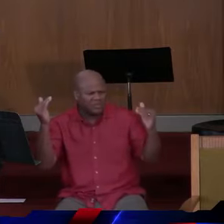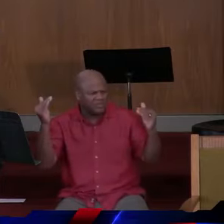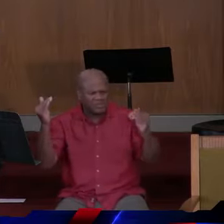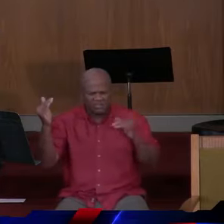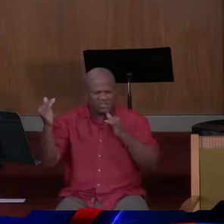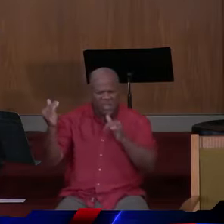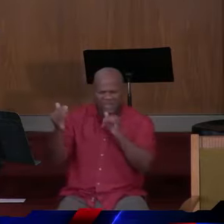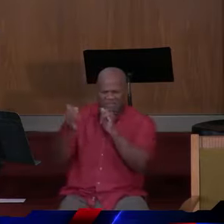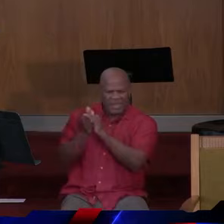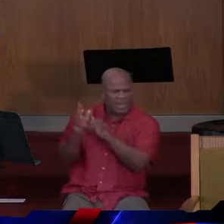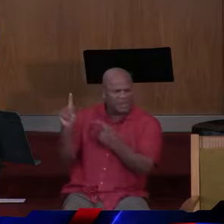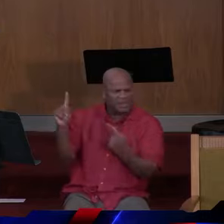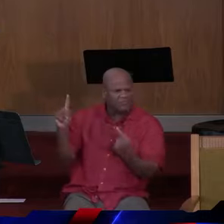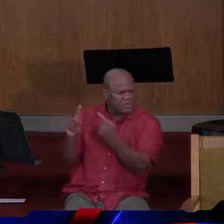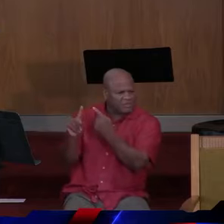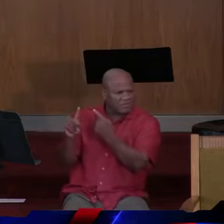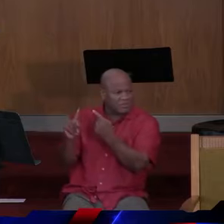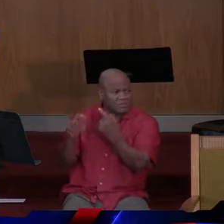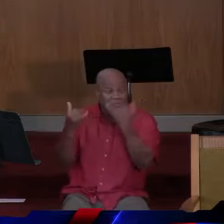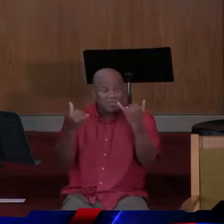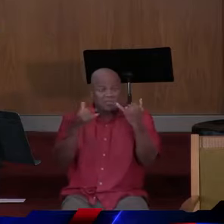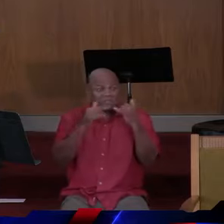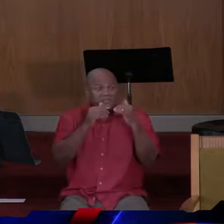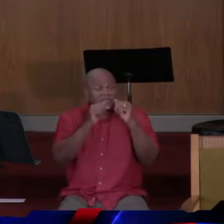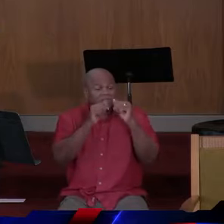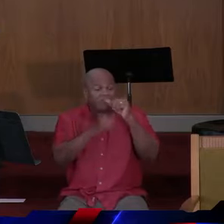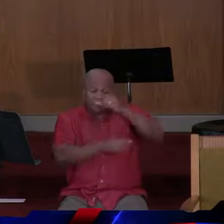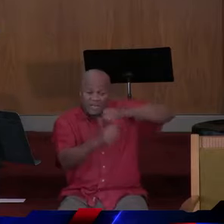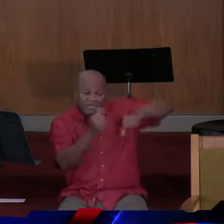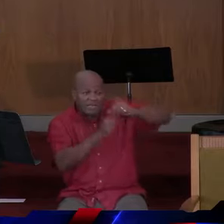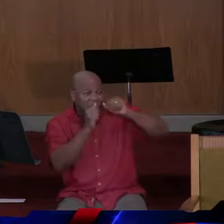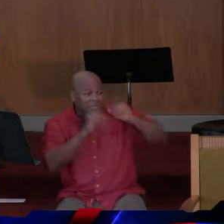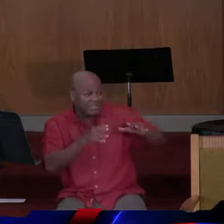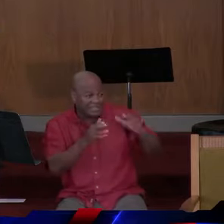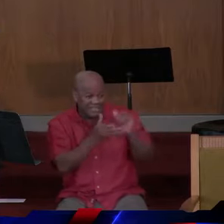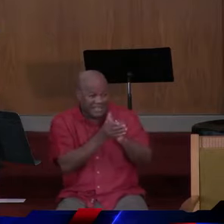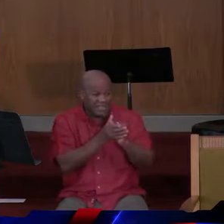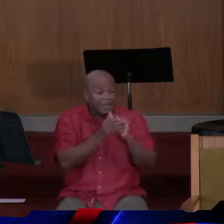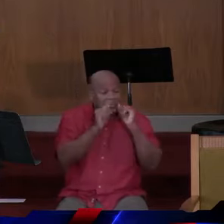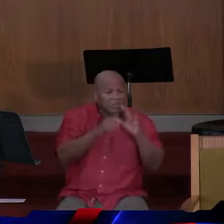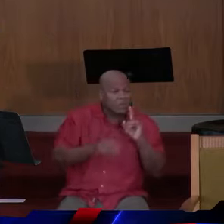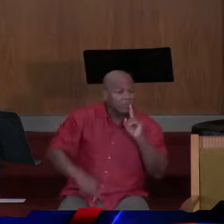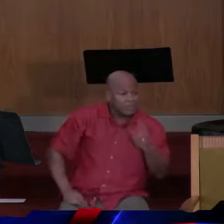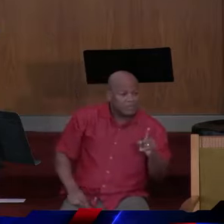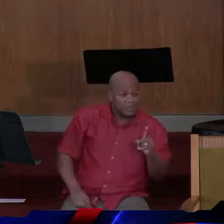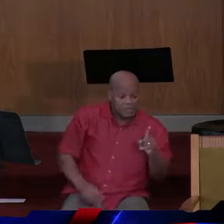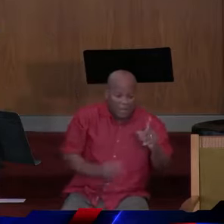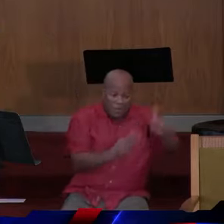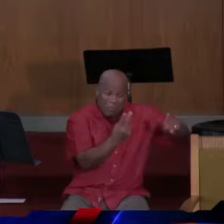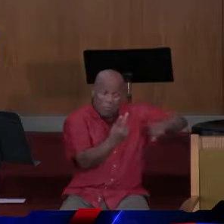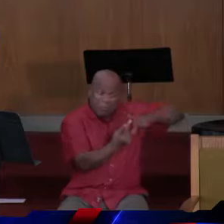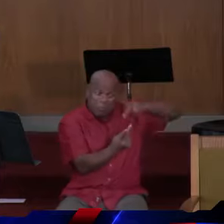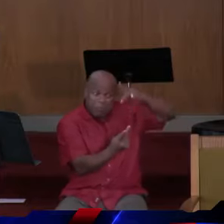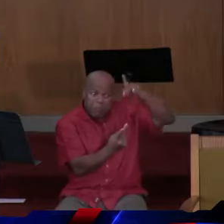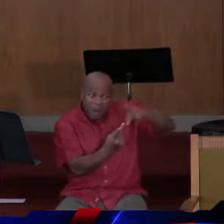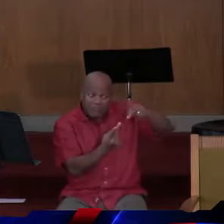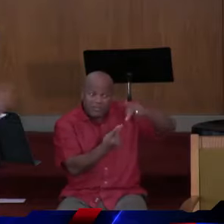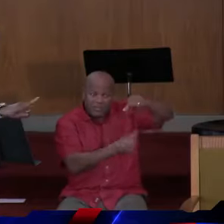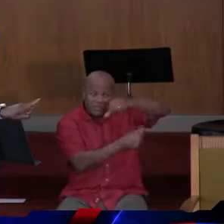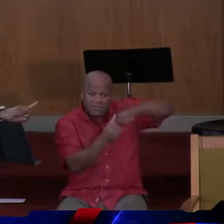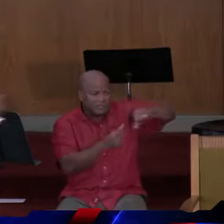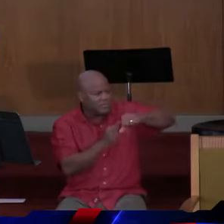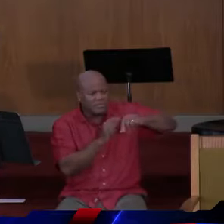be. This blessed fellowship, standing on the blessed assurance, is not a perfect fellowship. It's just